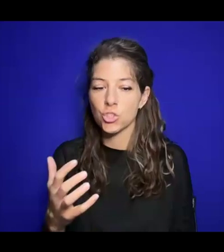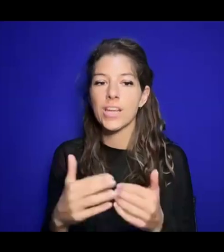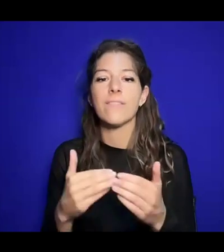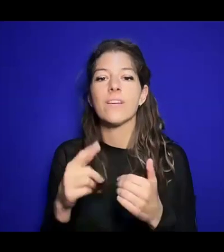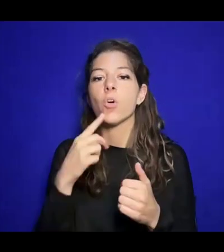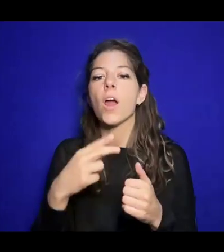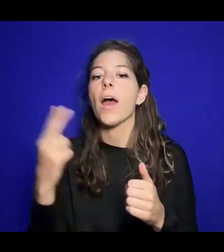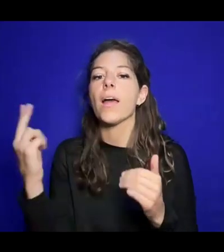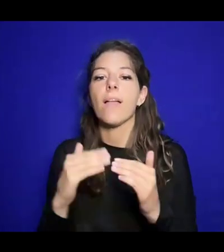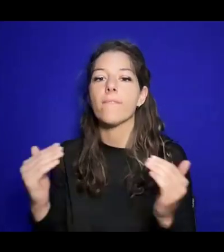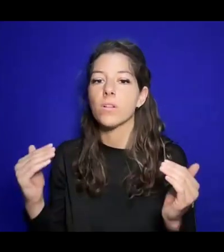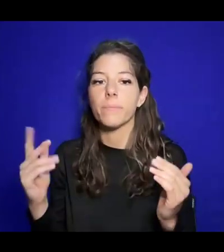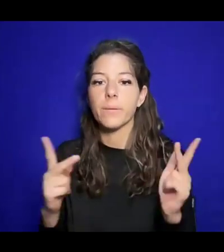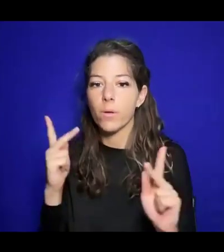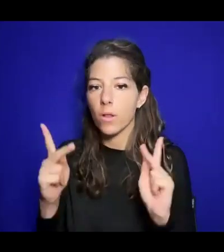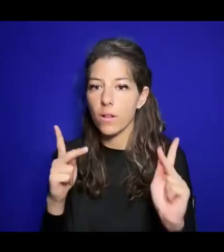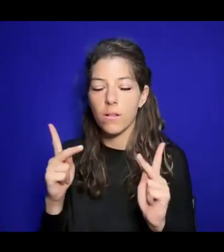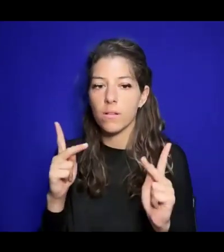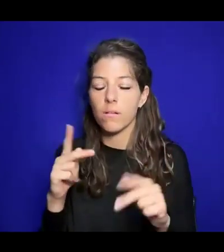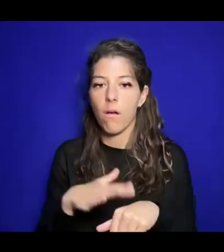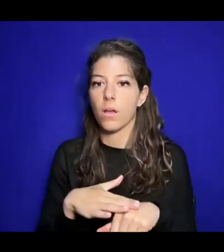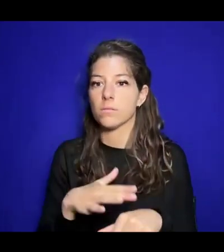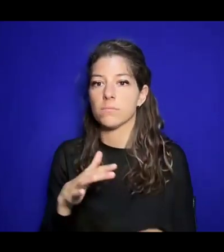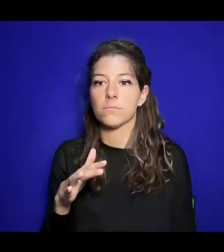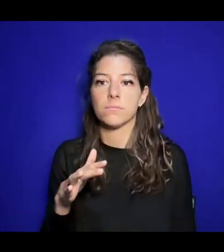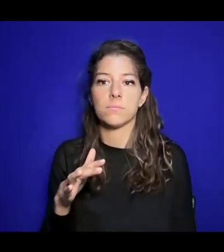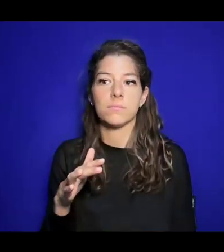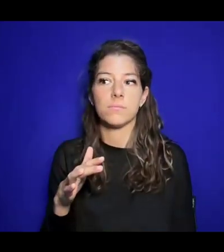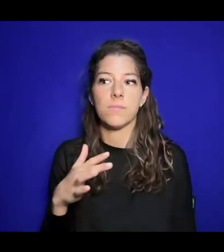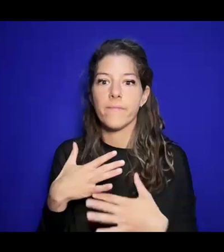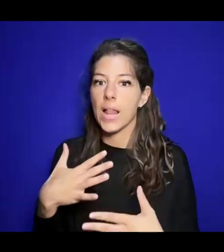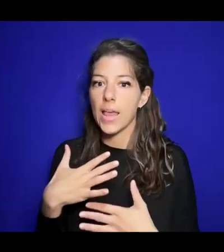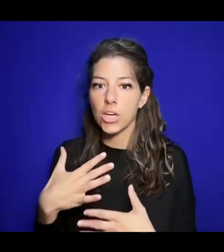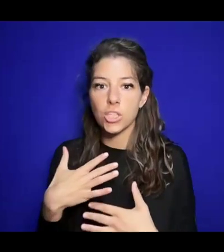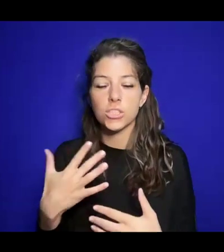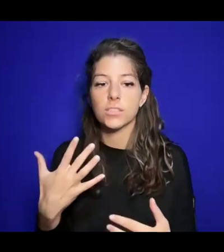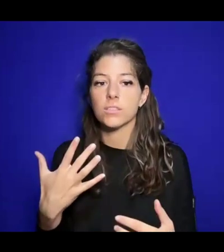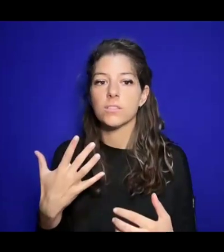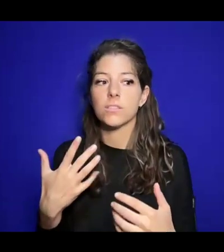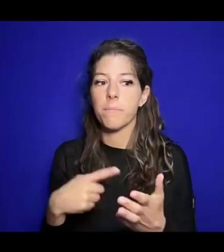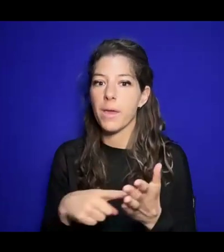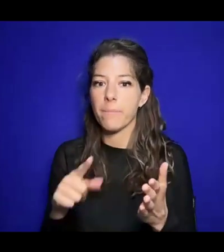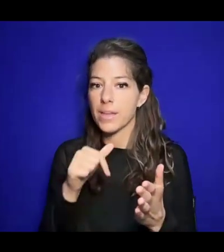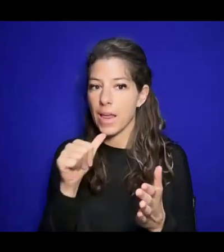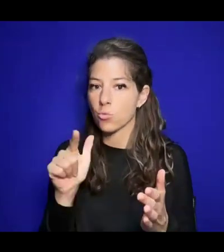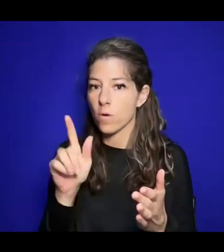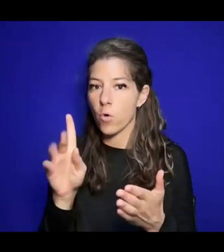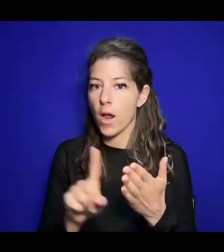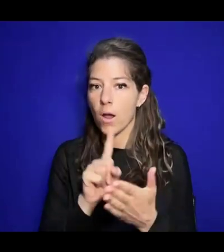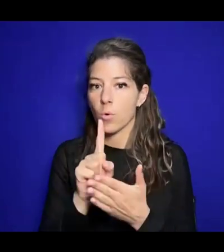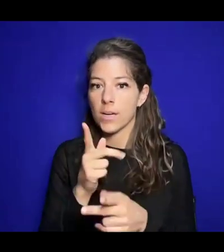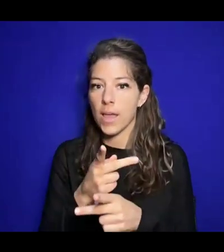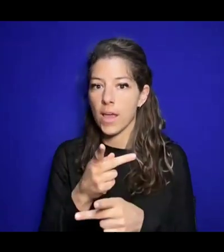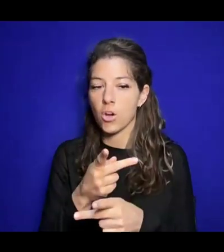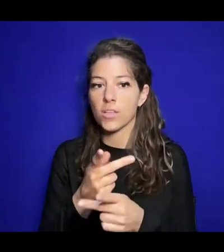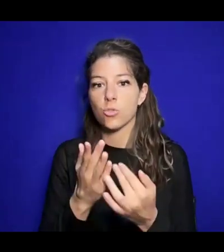high level people who are on ventilators. The payment is not 24-hour care